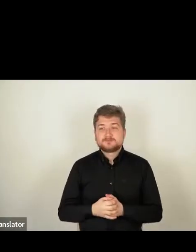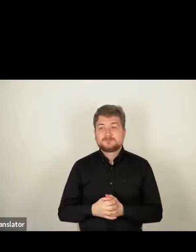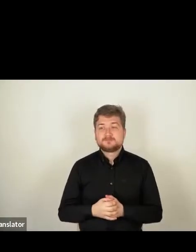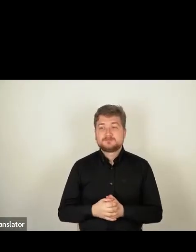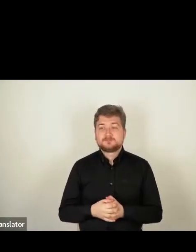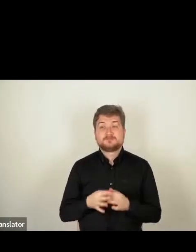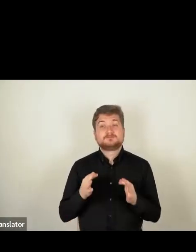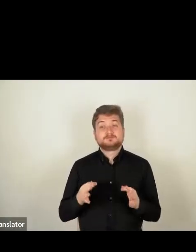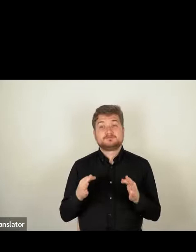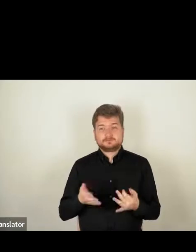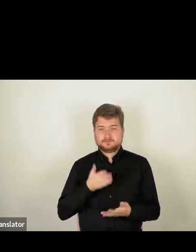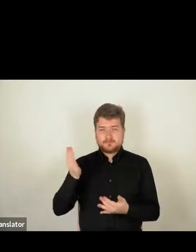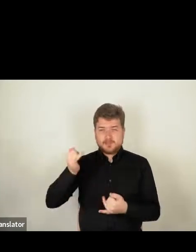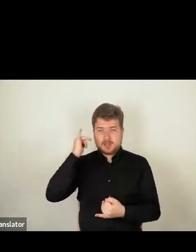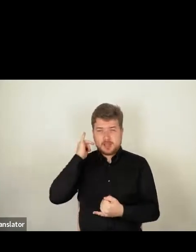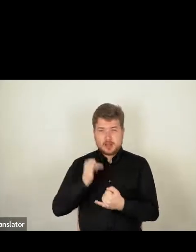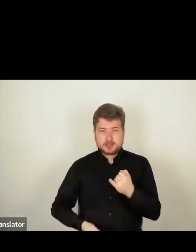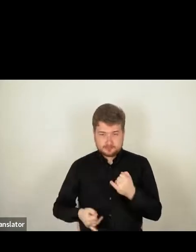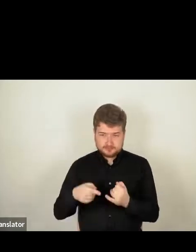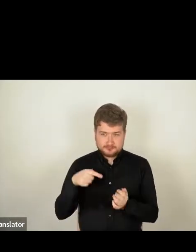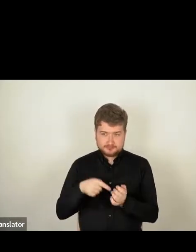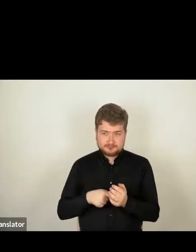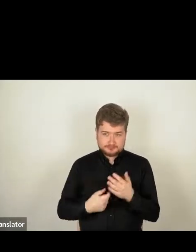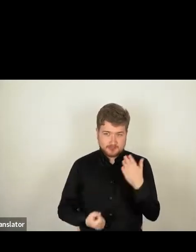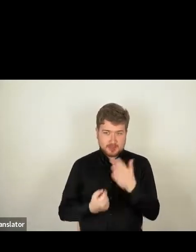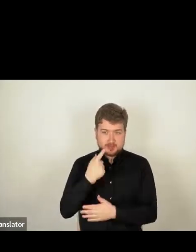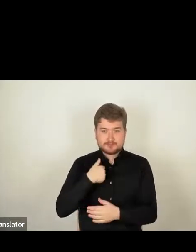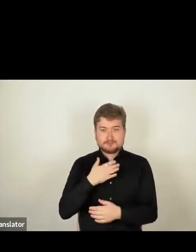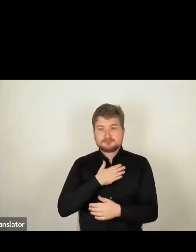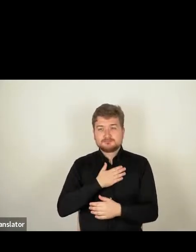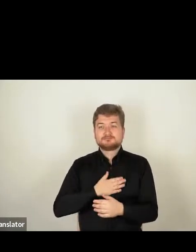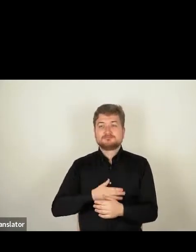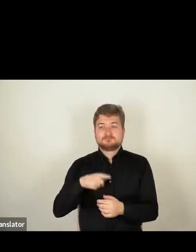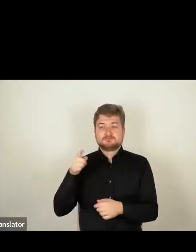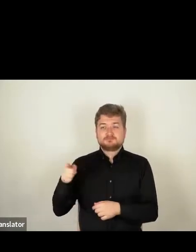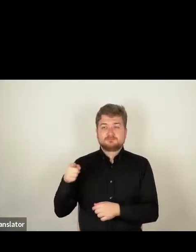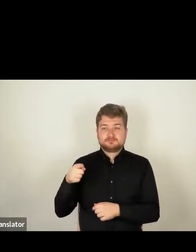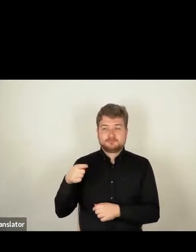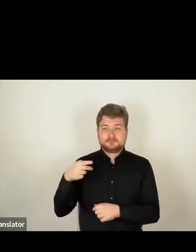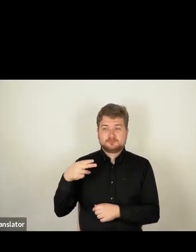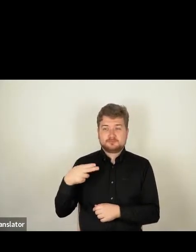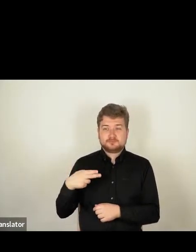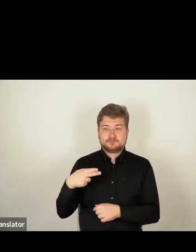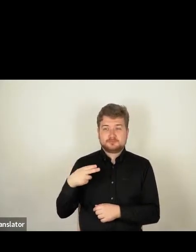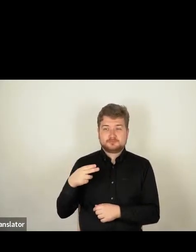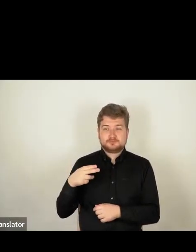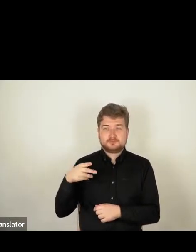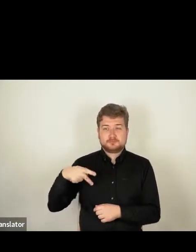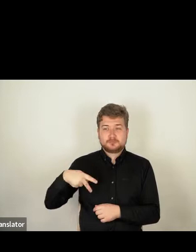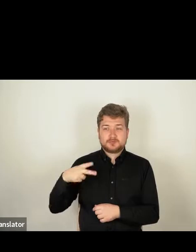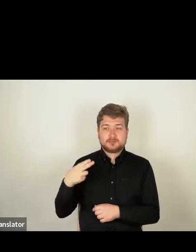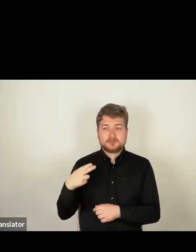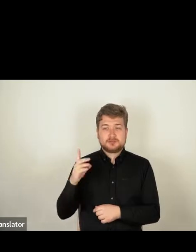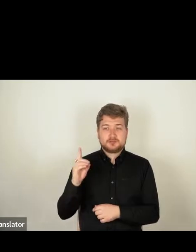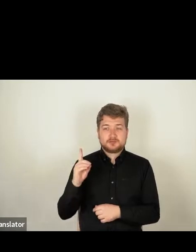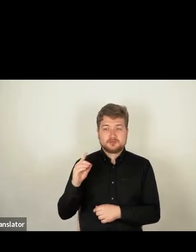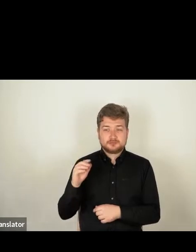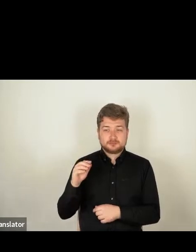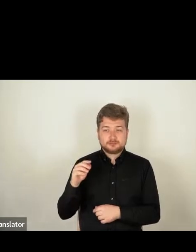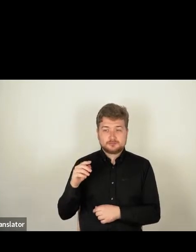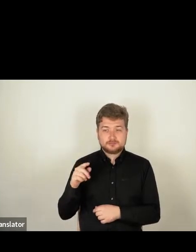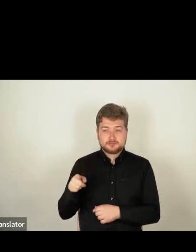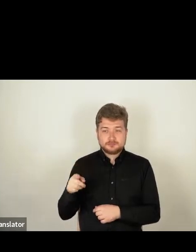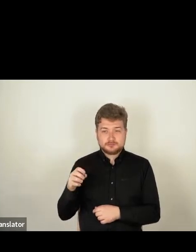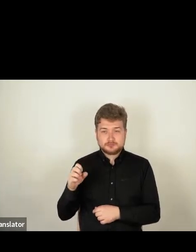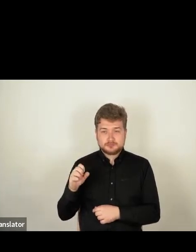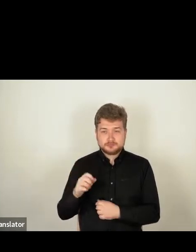to the end of the event. I would like to kindly invite Dr. Julia Netesova, Chief of Democratic Governance and Gender Unit within ODIHR,